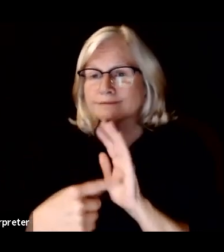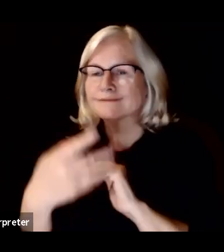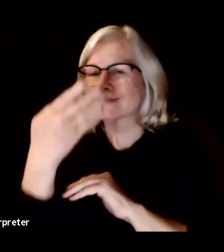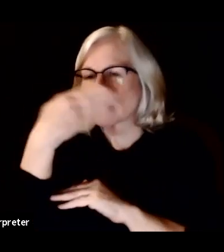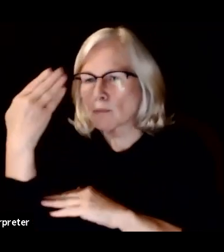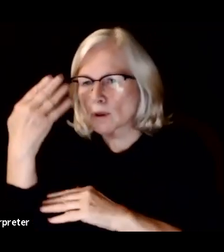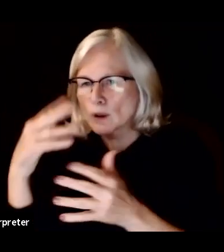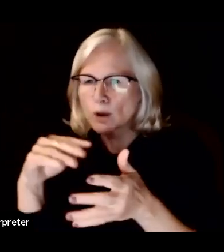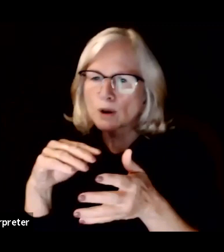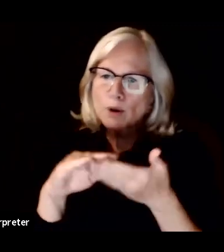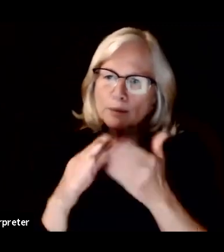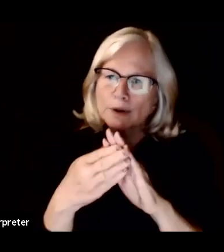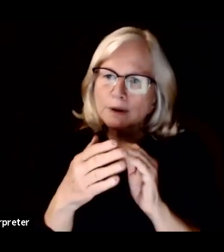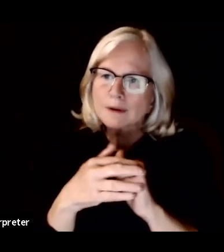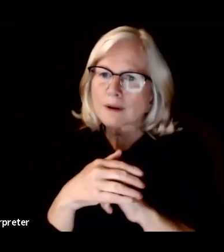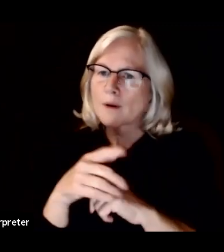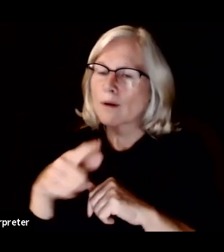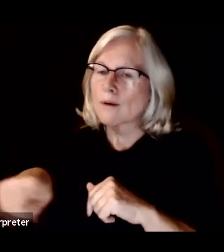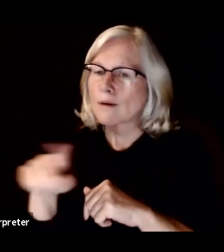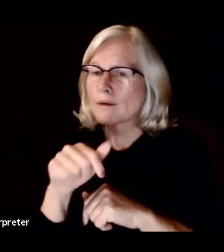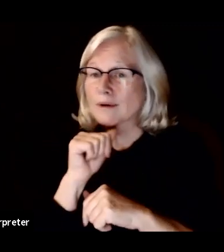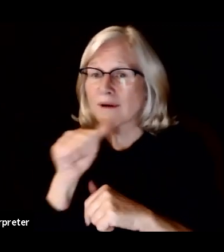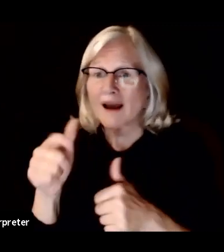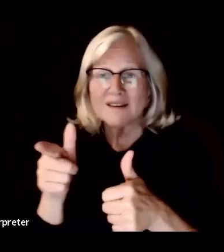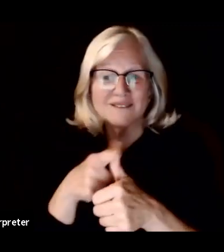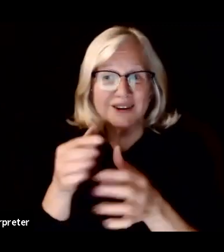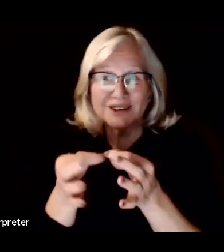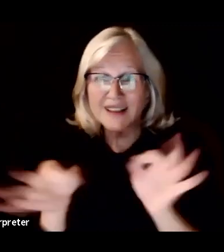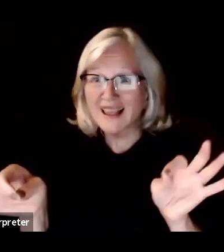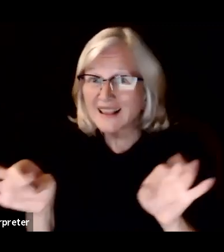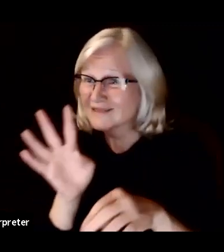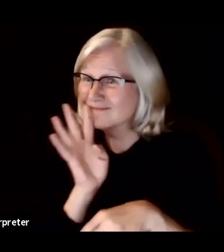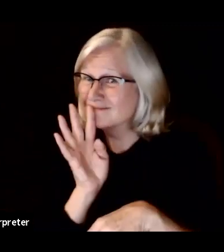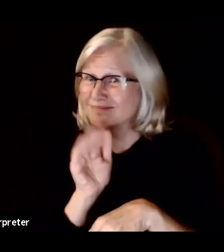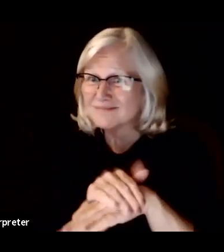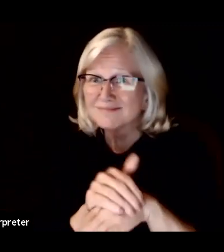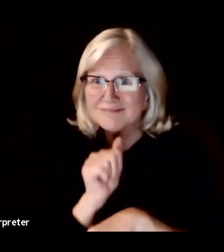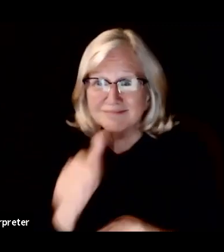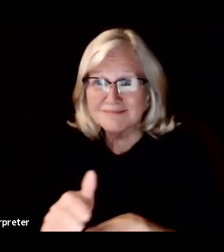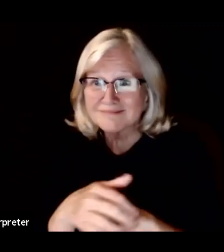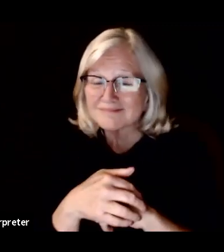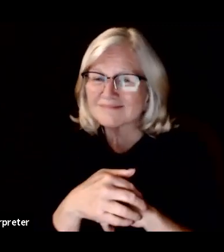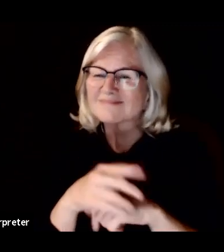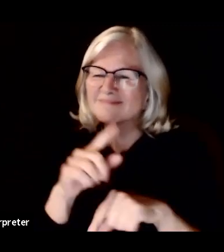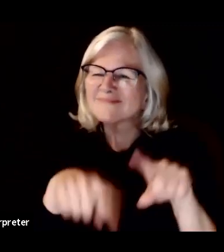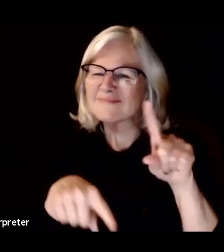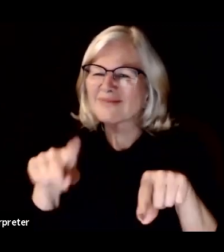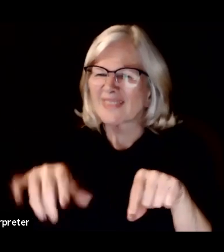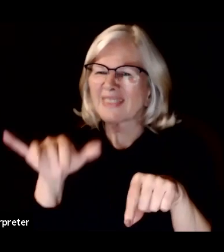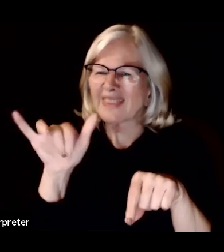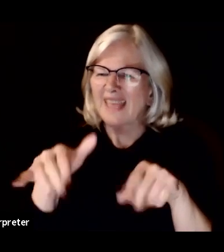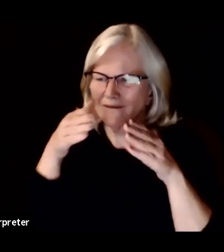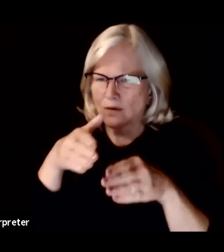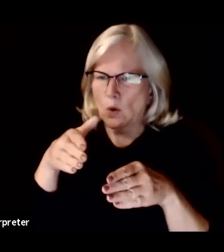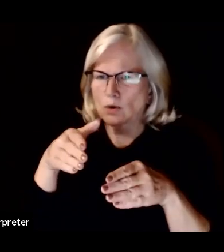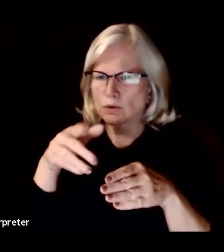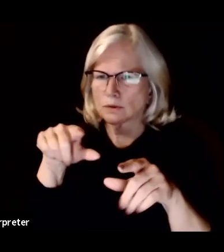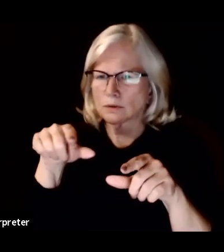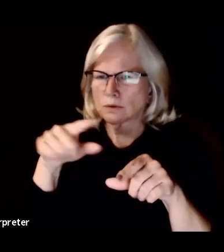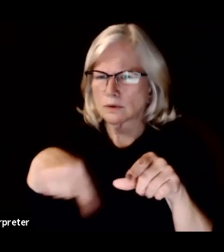as their first language, that sort of thing. And I guess I'm just wondering, broadly, why is it so important for